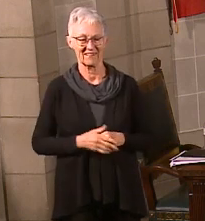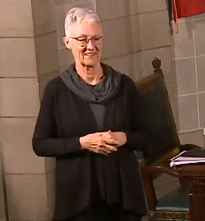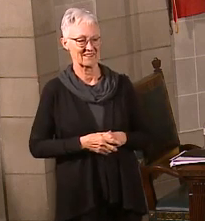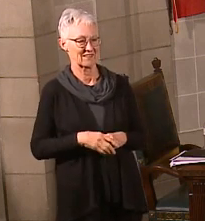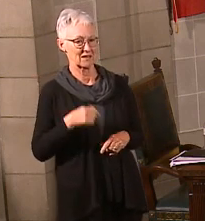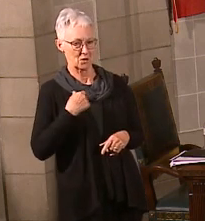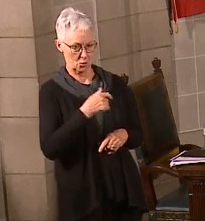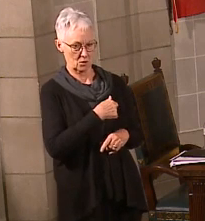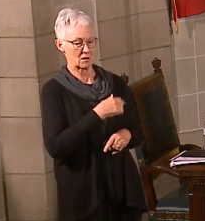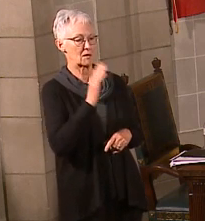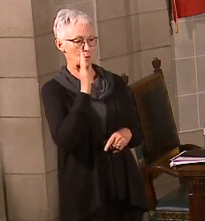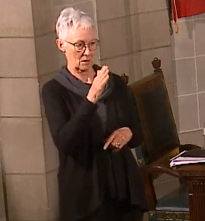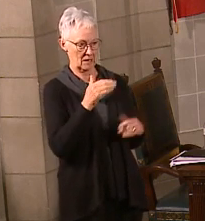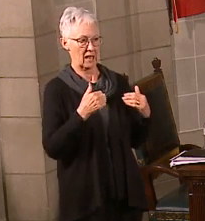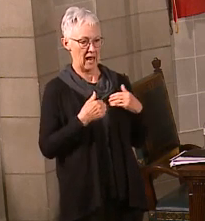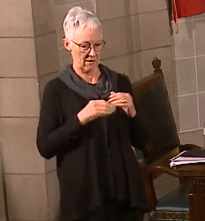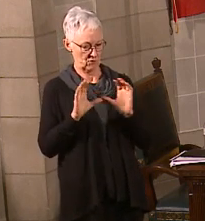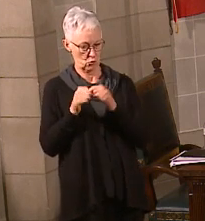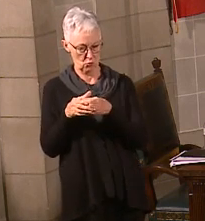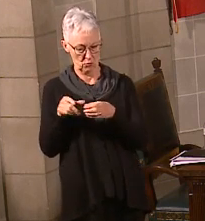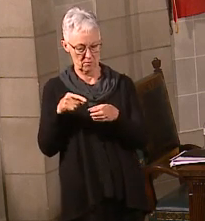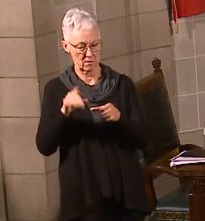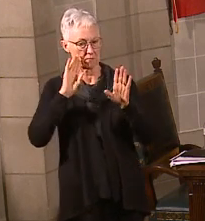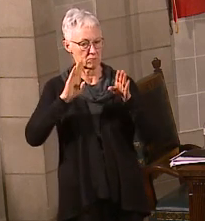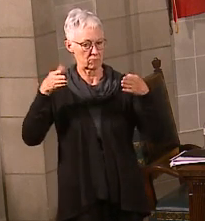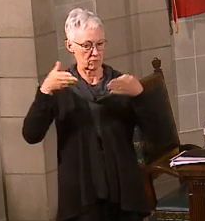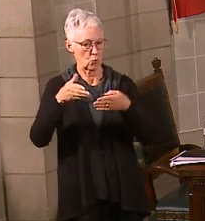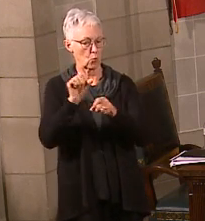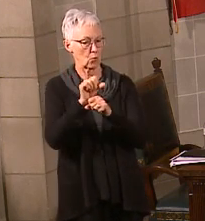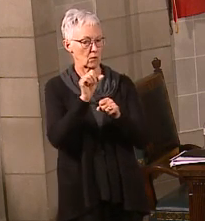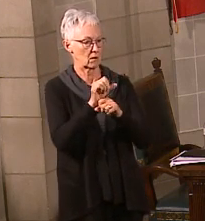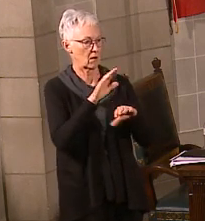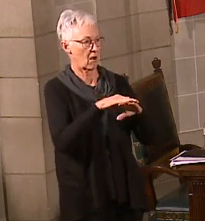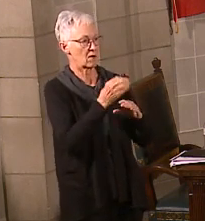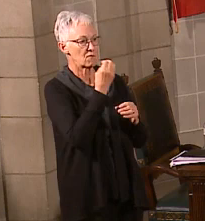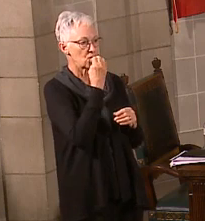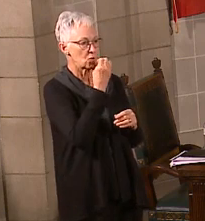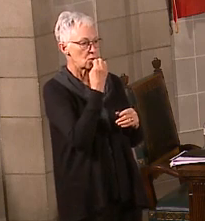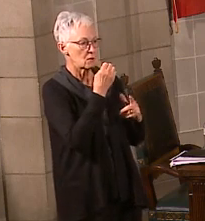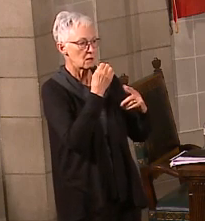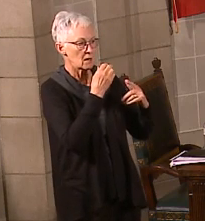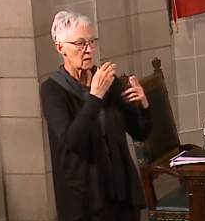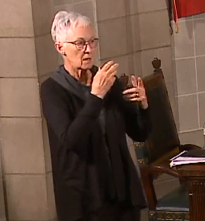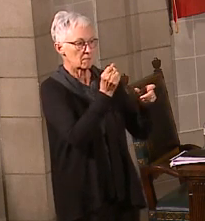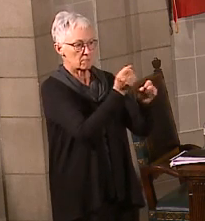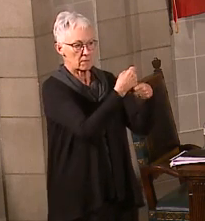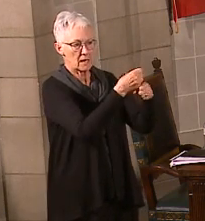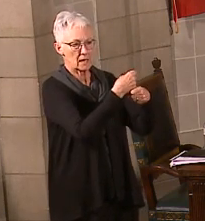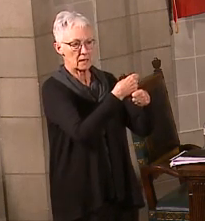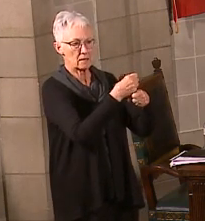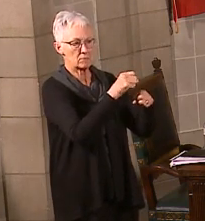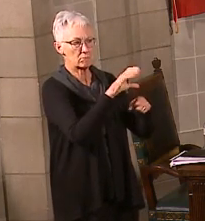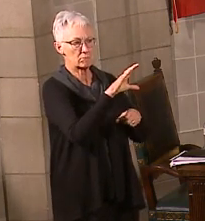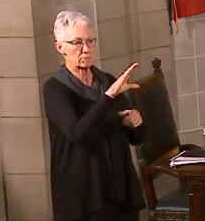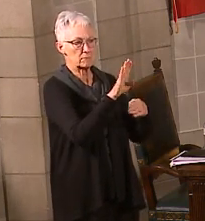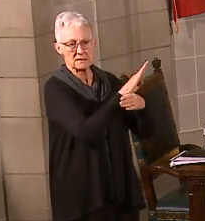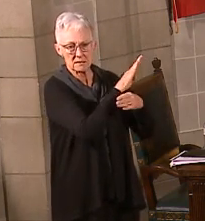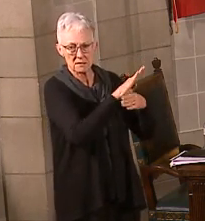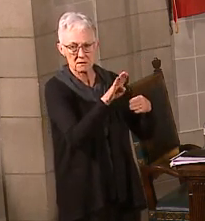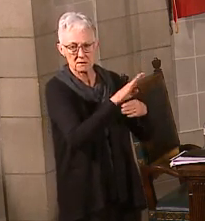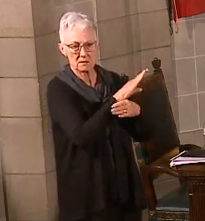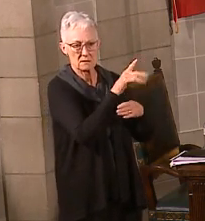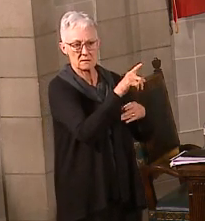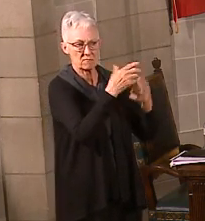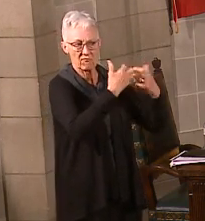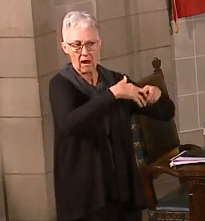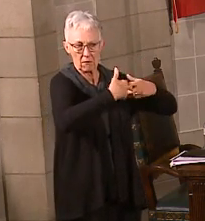with food processing plants as seeing what they're doing to be able to make sure we're keeping those food processing plants open, because that's an important part of our food